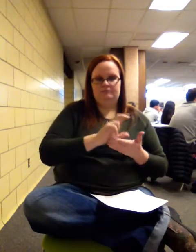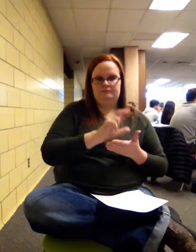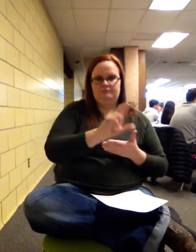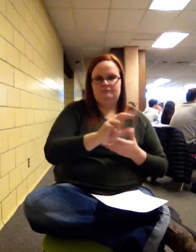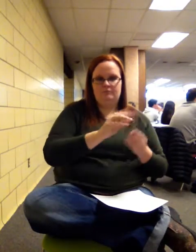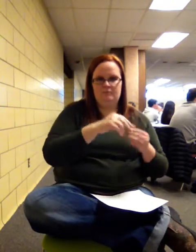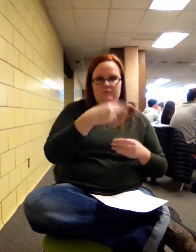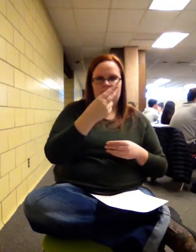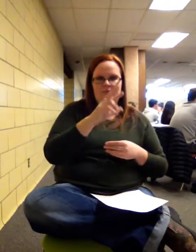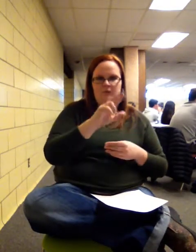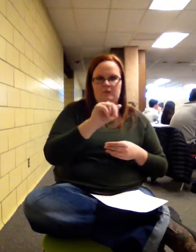rate.